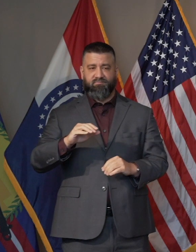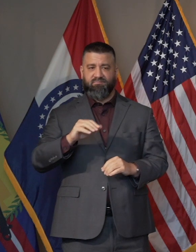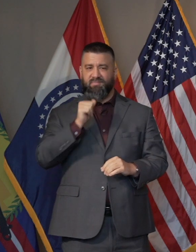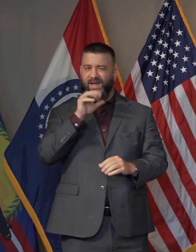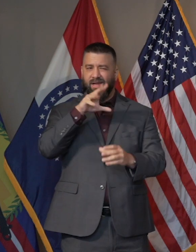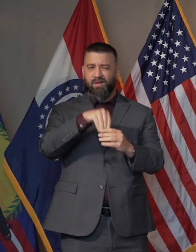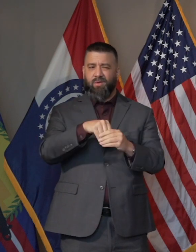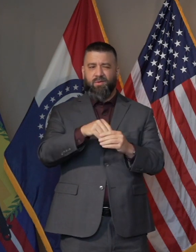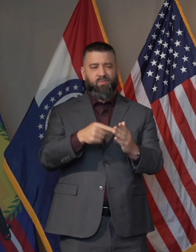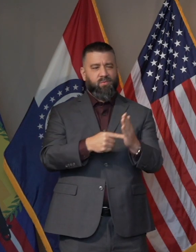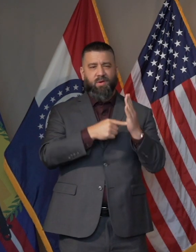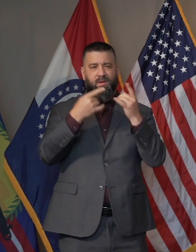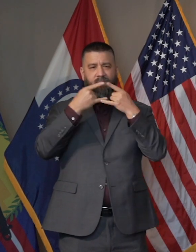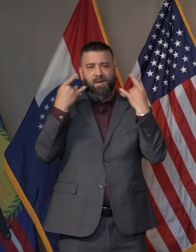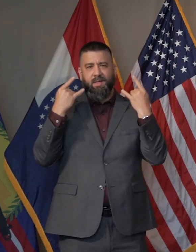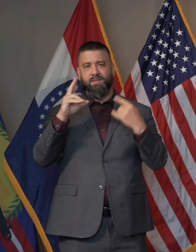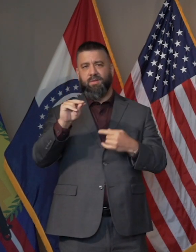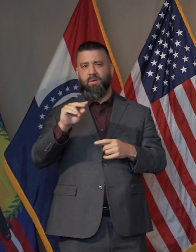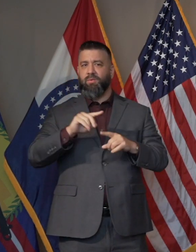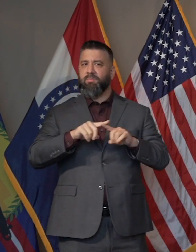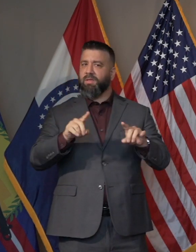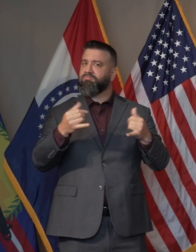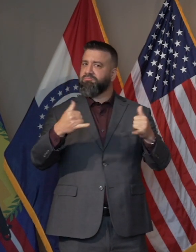to wear masks whenever possible.